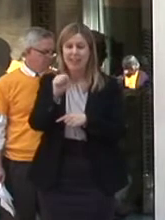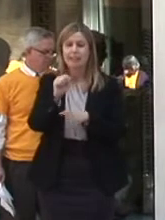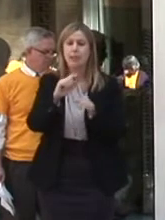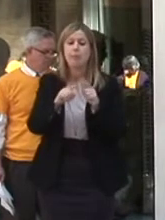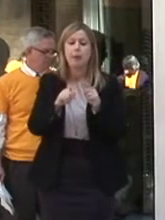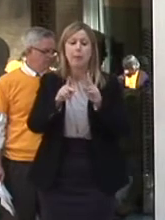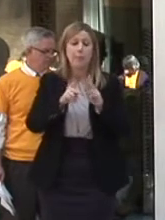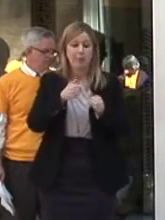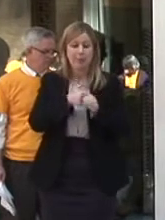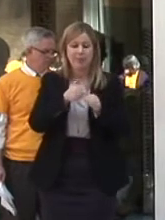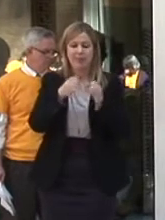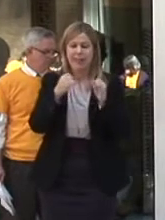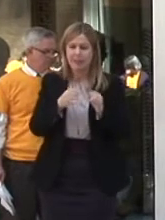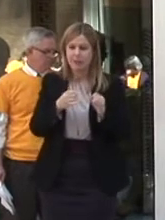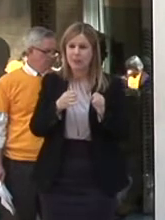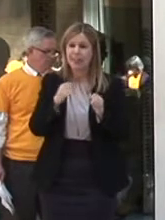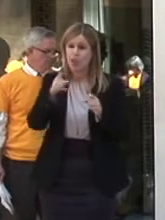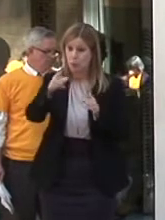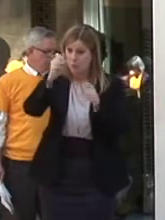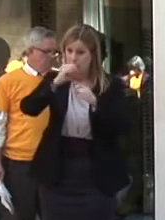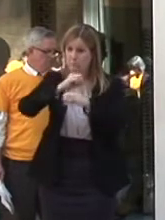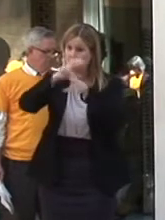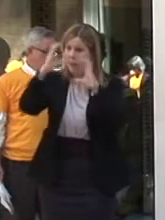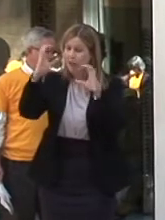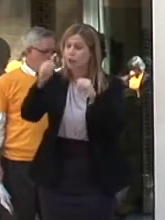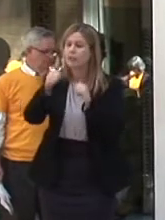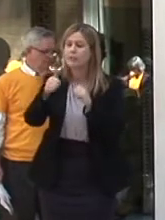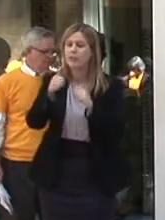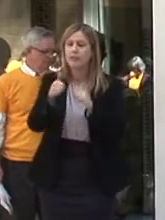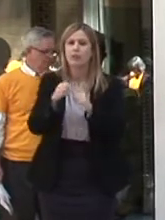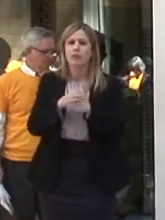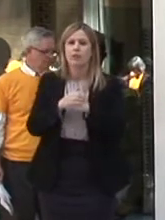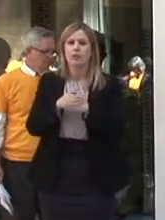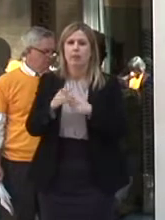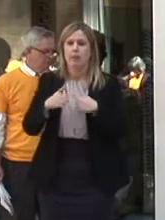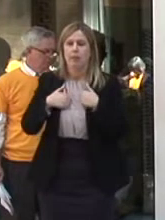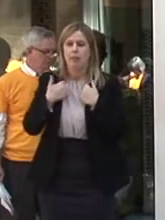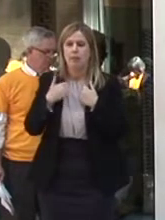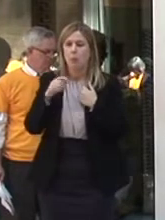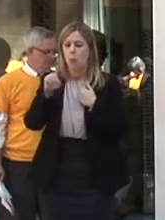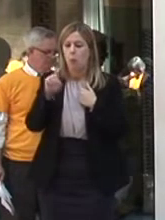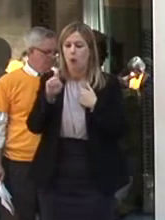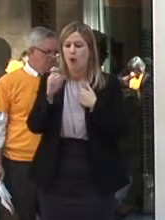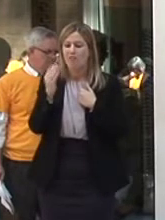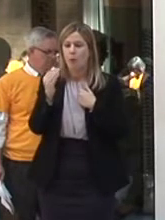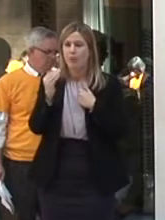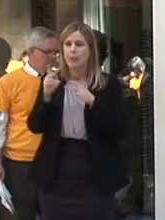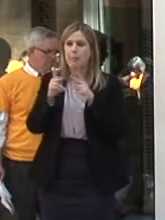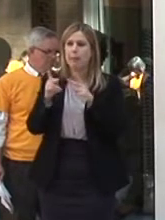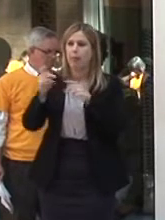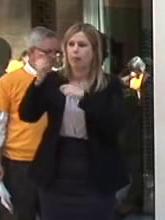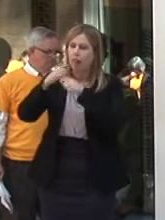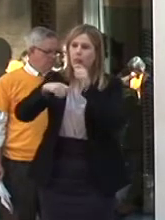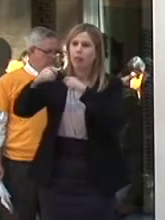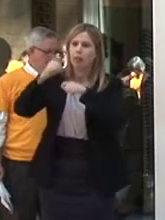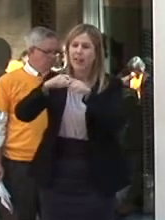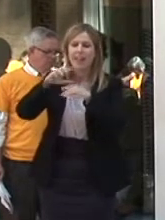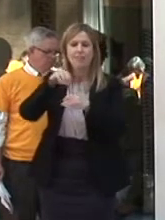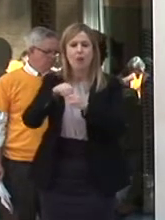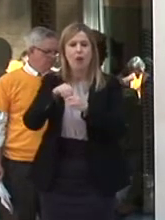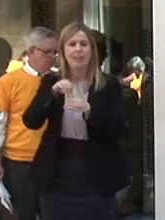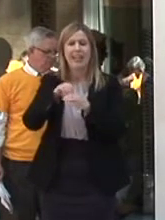their care. Can you imagine how you can maintain your dignity when 114 individuals have been